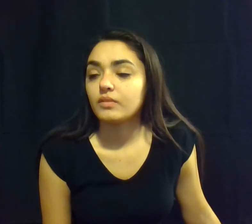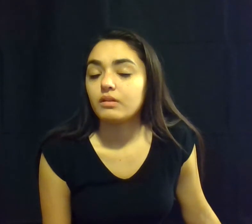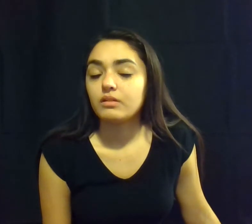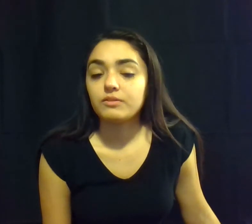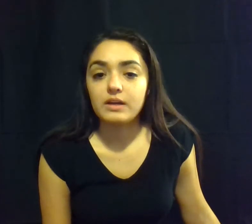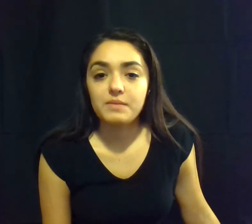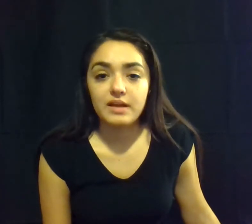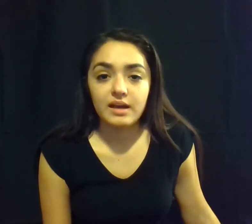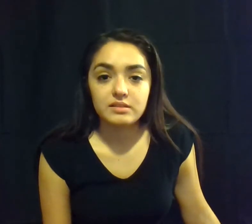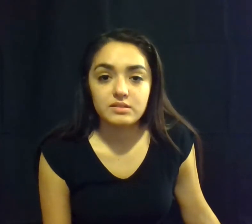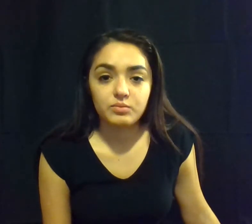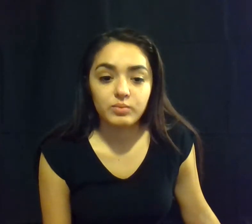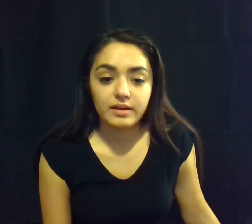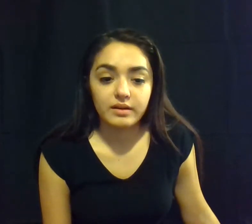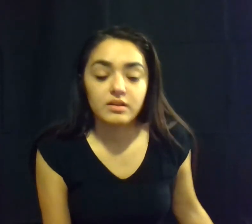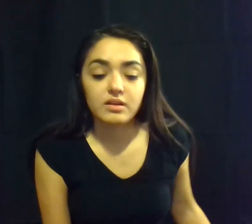The fireman asked where